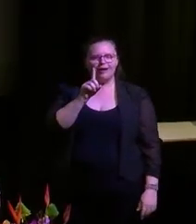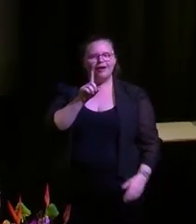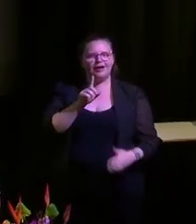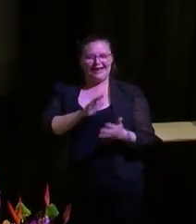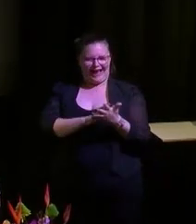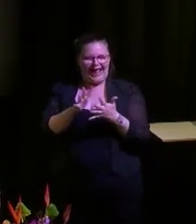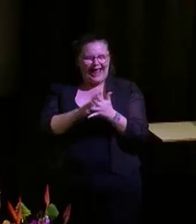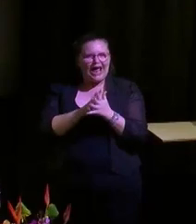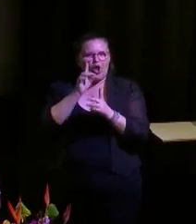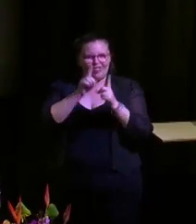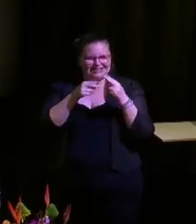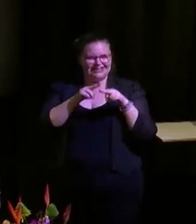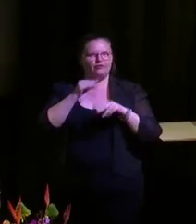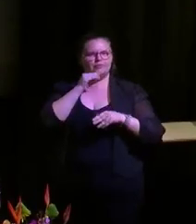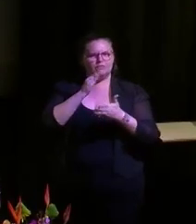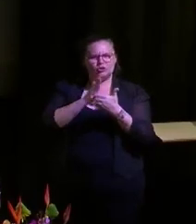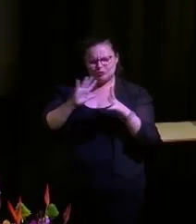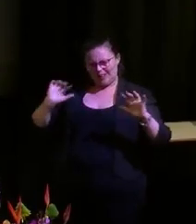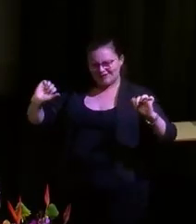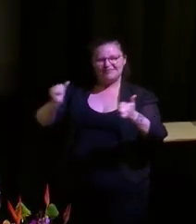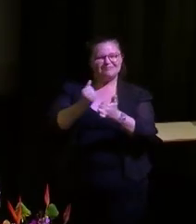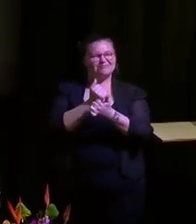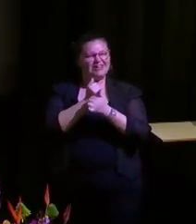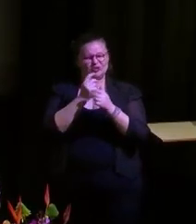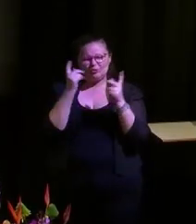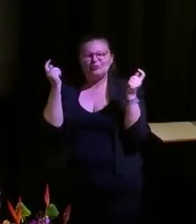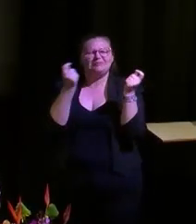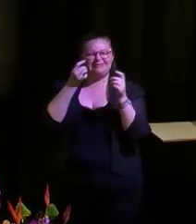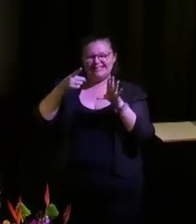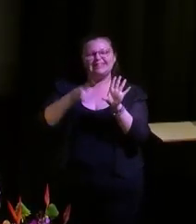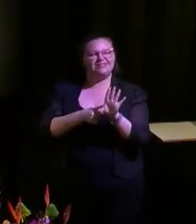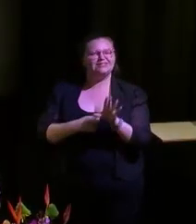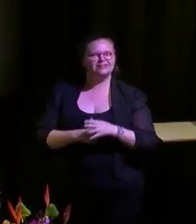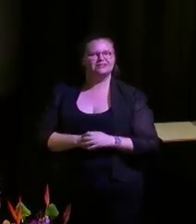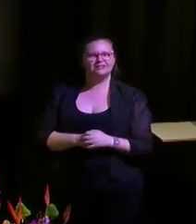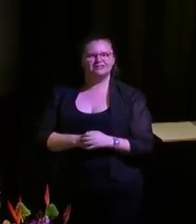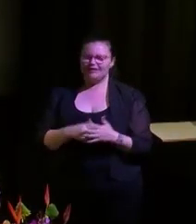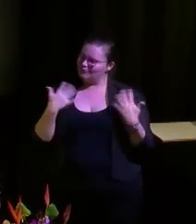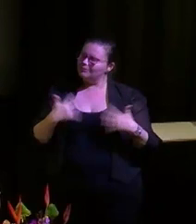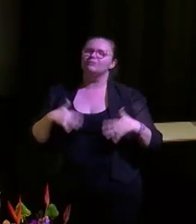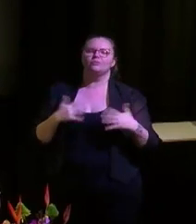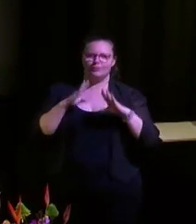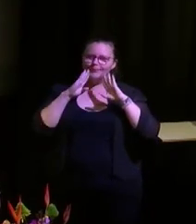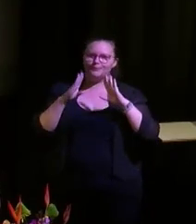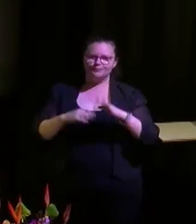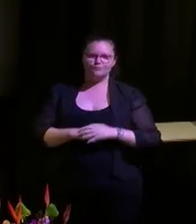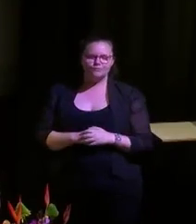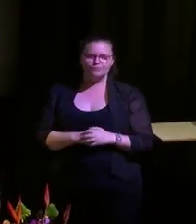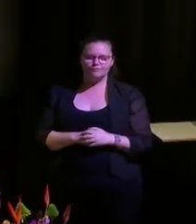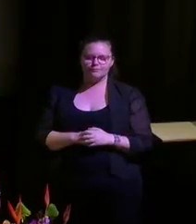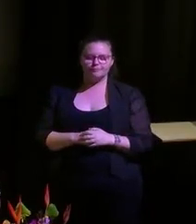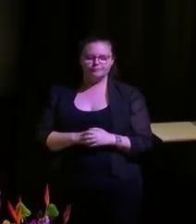the city of Melbourne embraced the family to celebrate that 10th anniversary was wonderful. And then we went